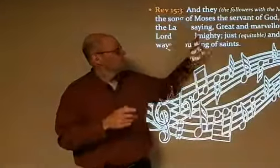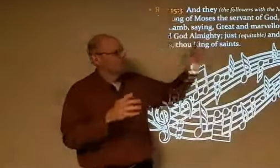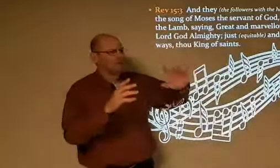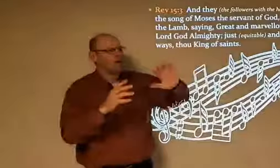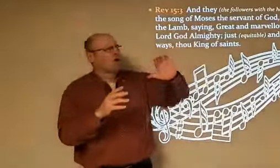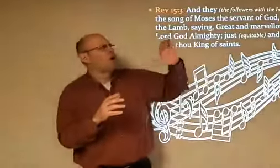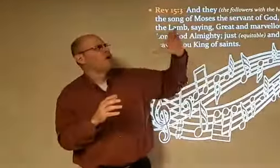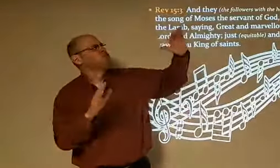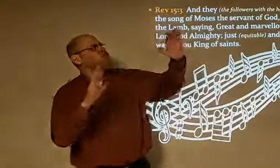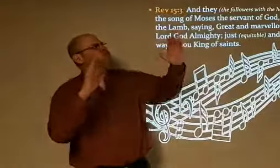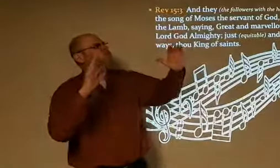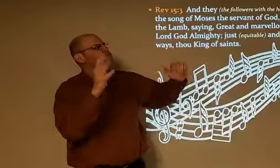saying,